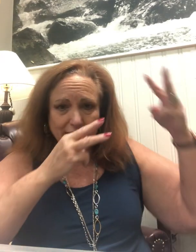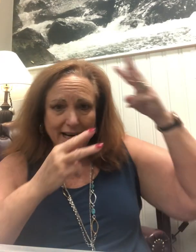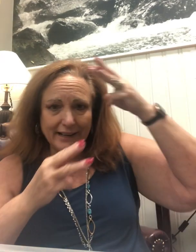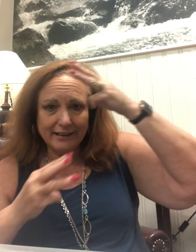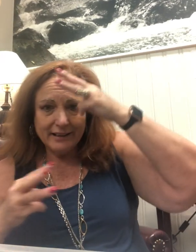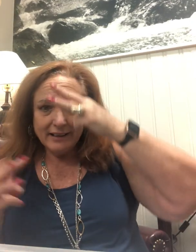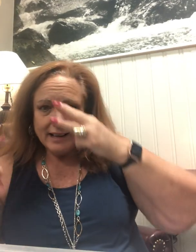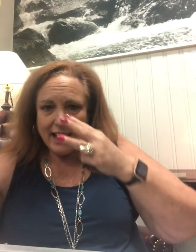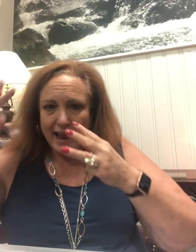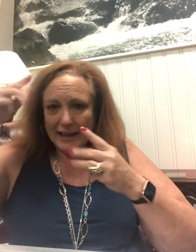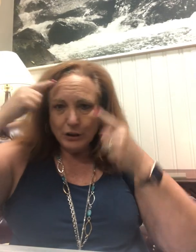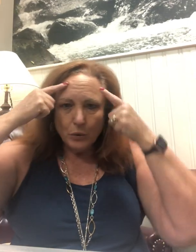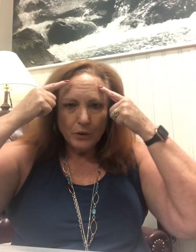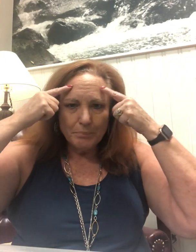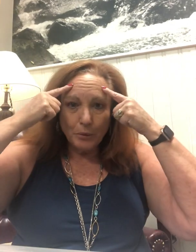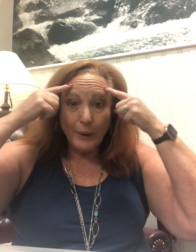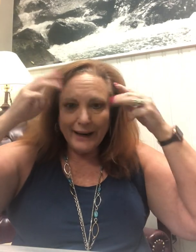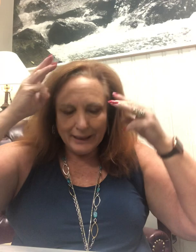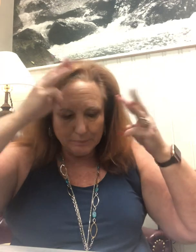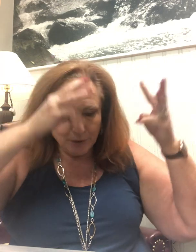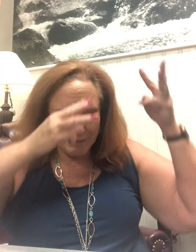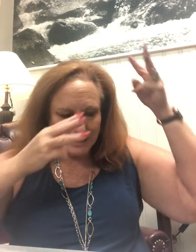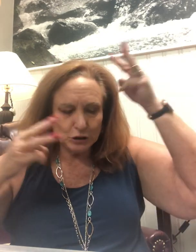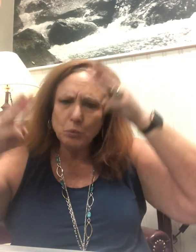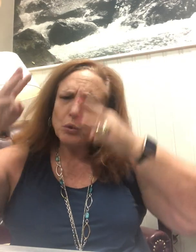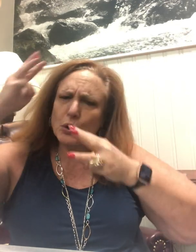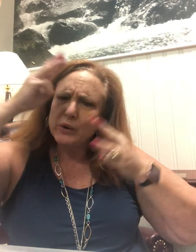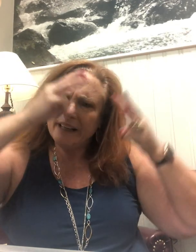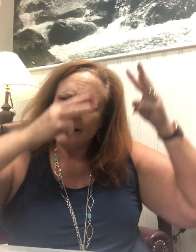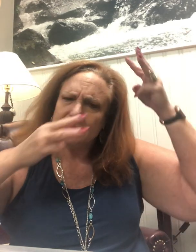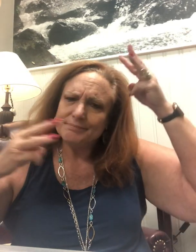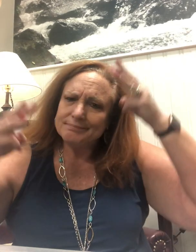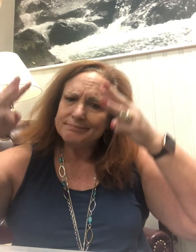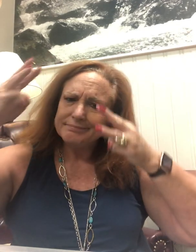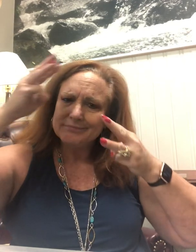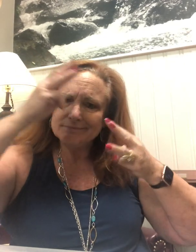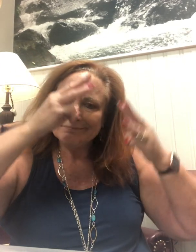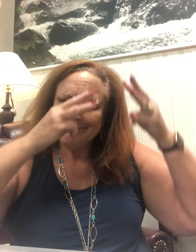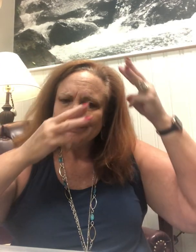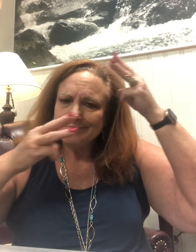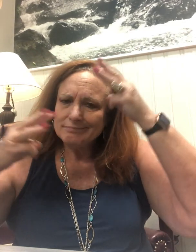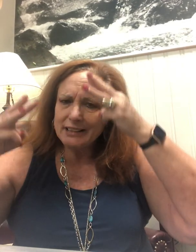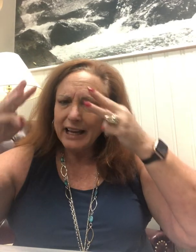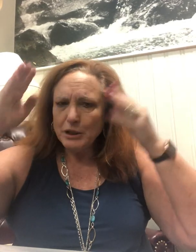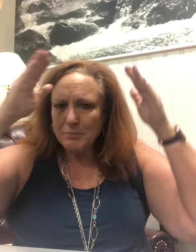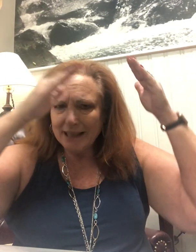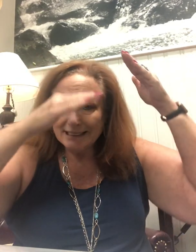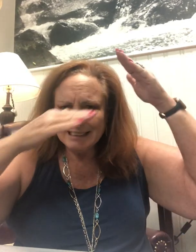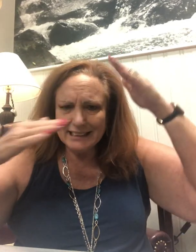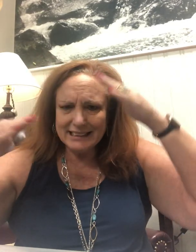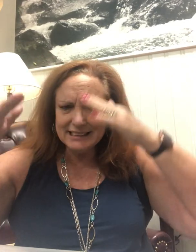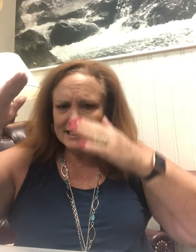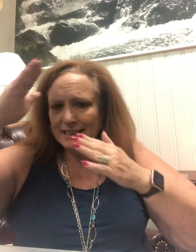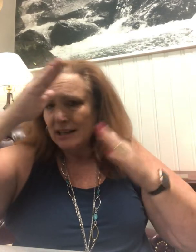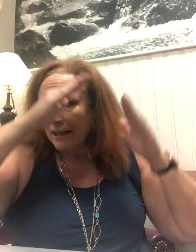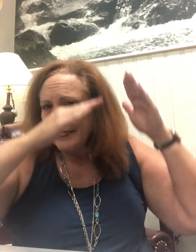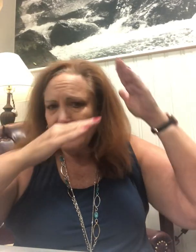alternate at your brain pretty much. Worry. Okay, you might see this